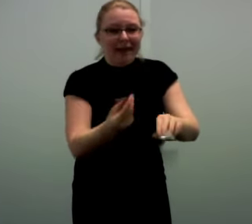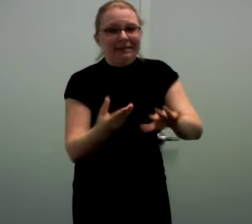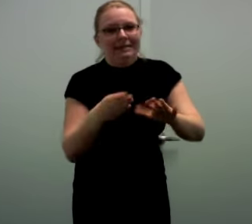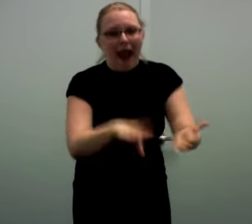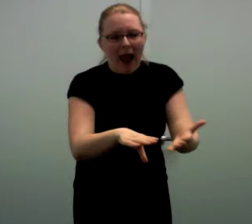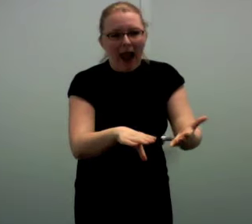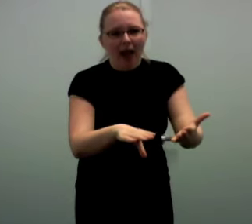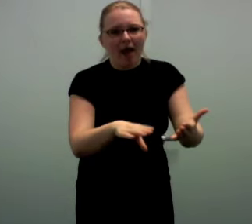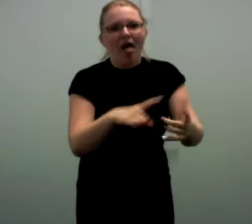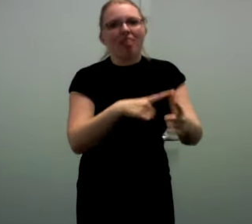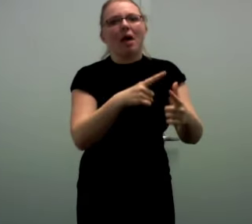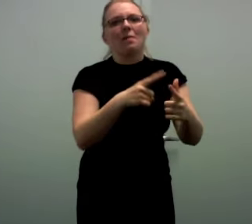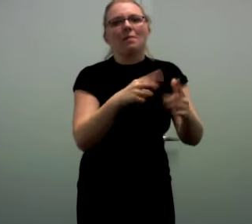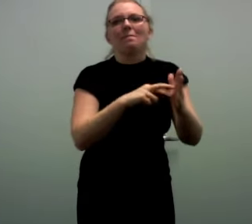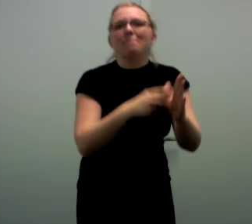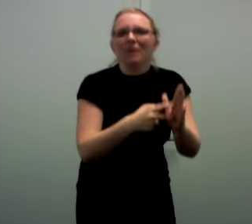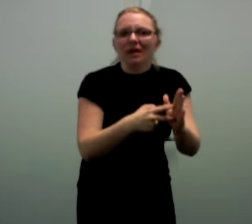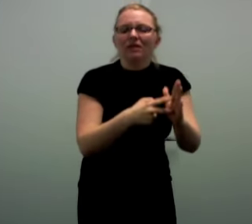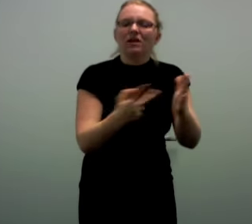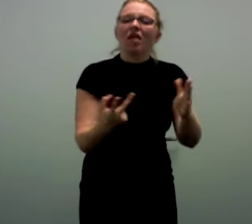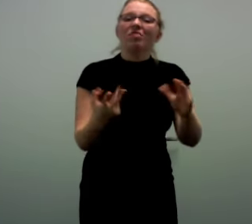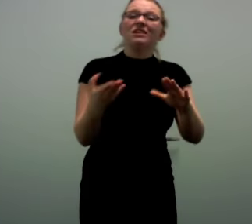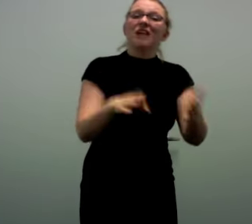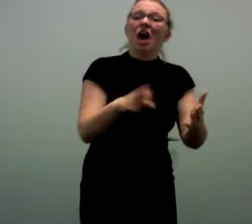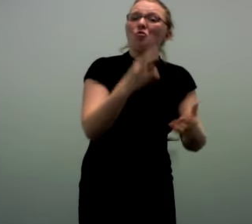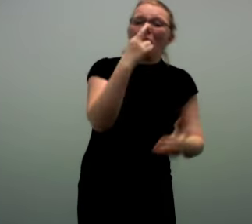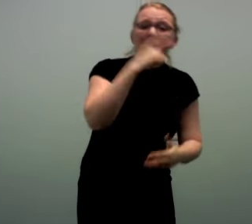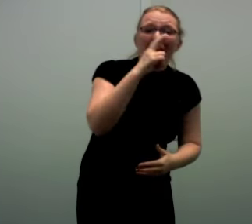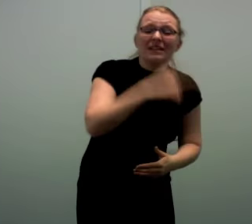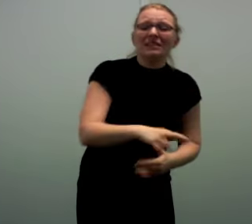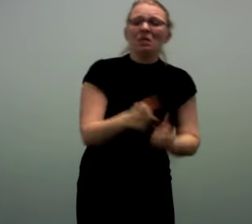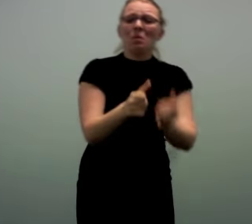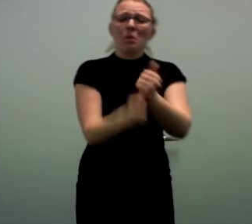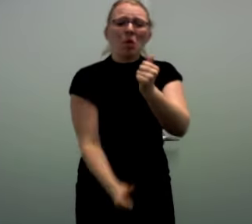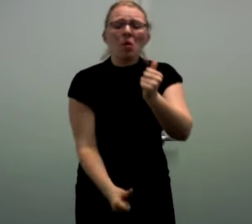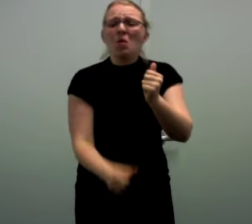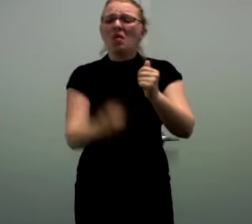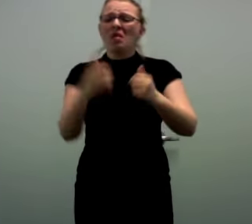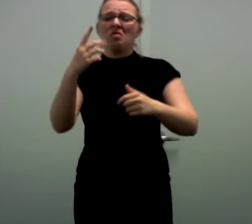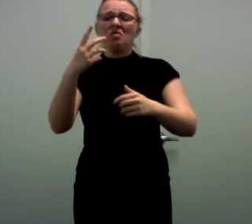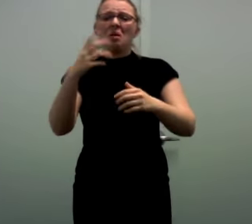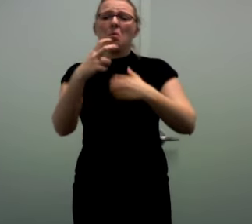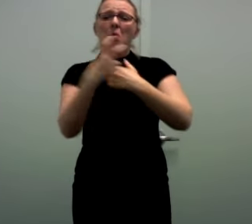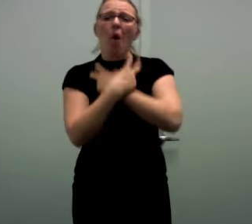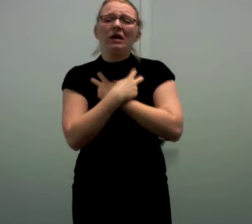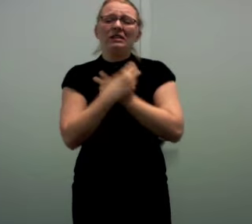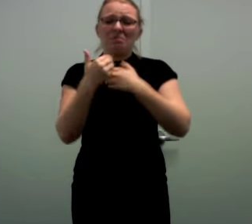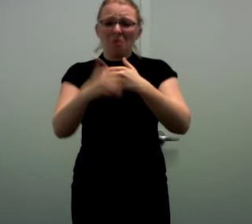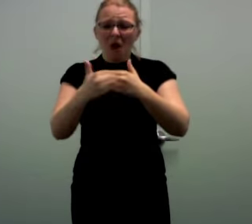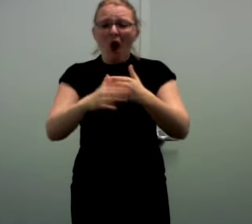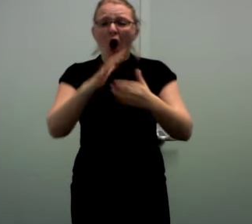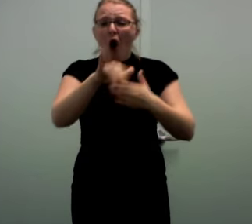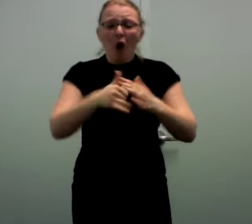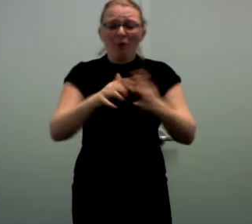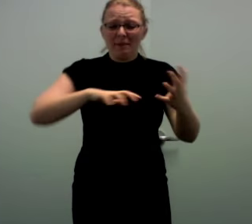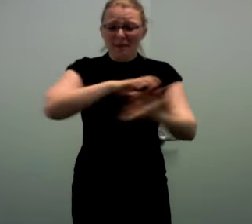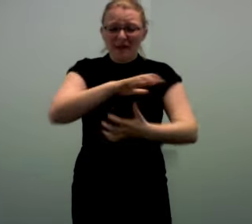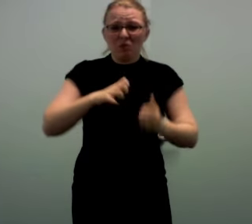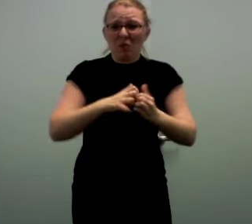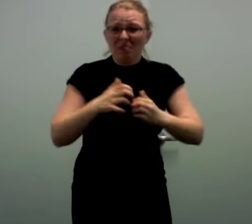the hoppers together. The man who did the shoveling would not trouble to lift out a rat, even